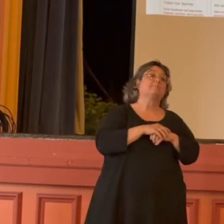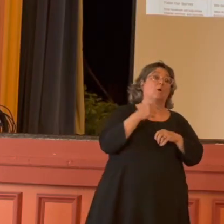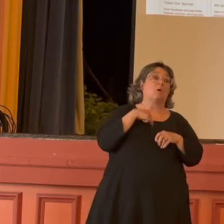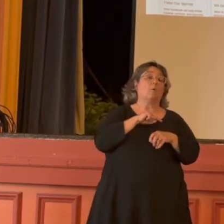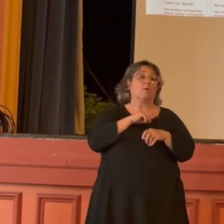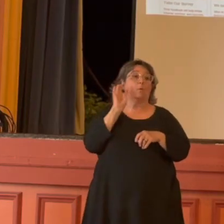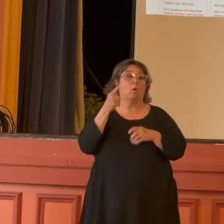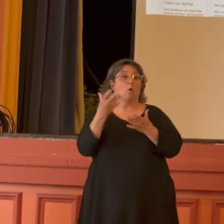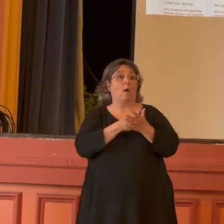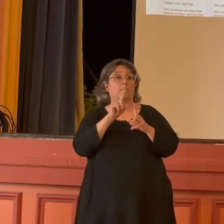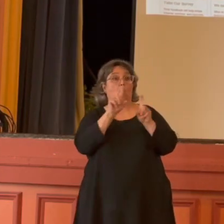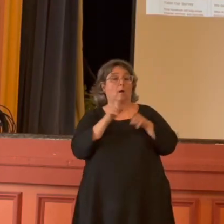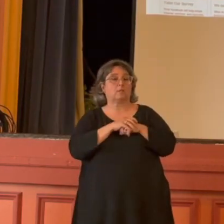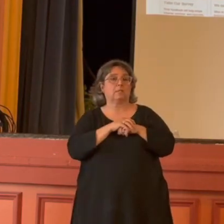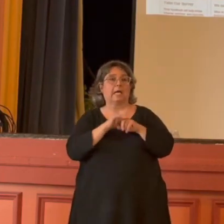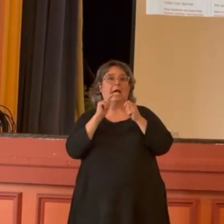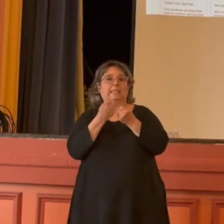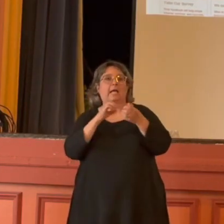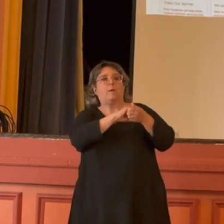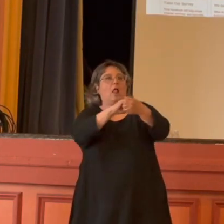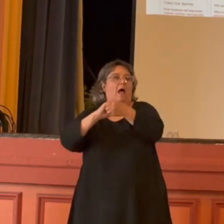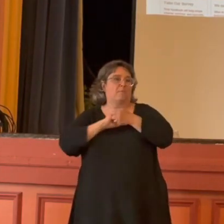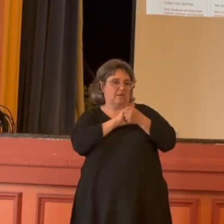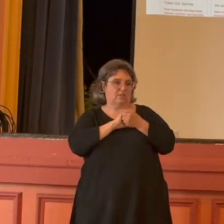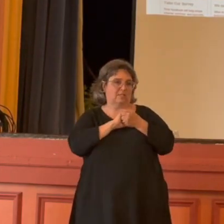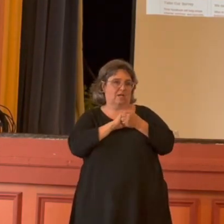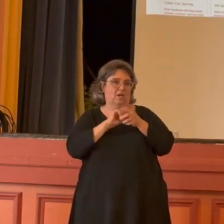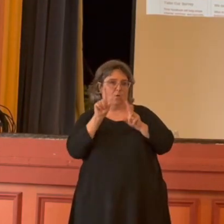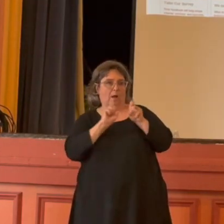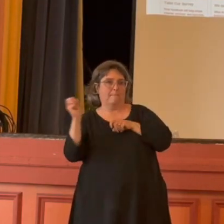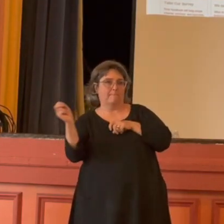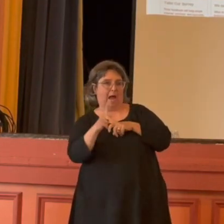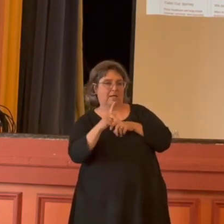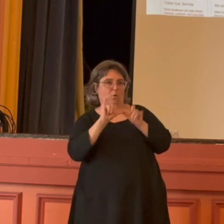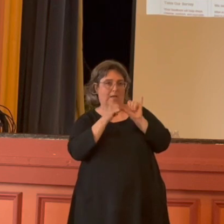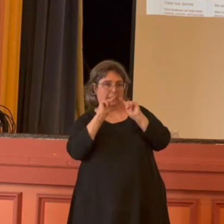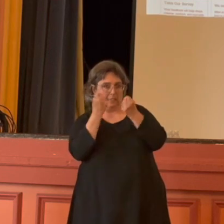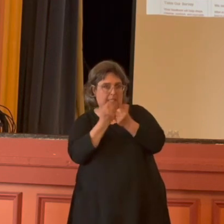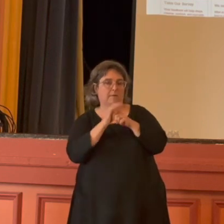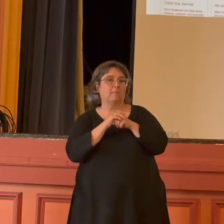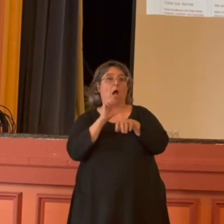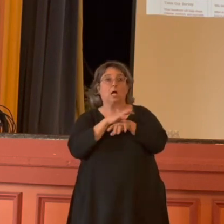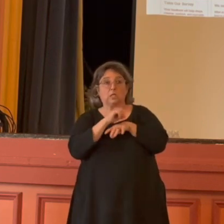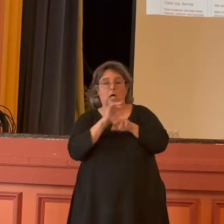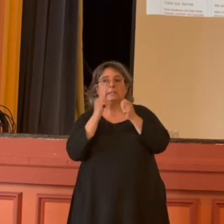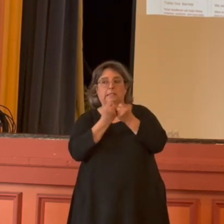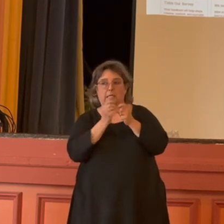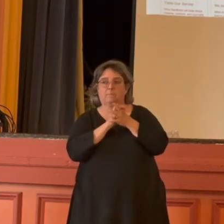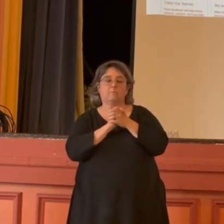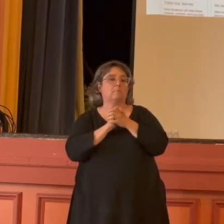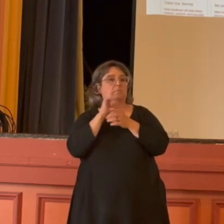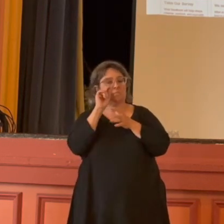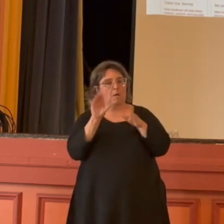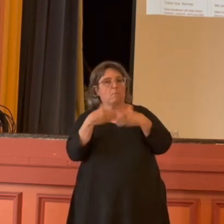questions. And we have a team collaboration. We take these questions back to the engineering team and to the consultant team, and then